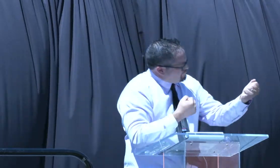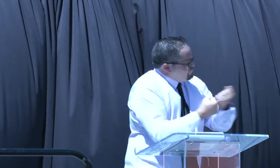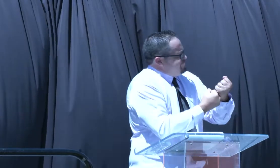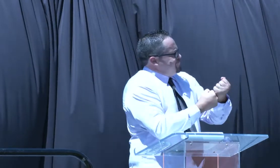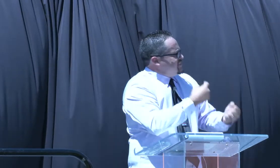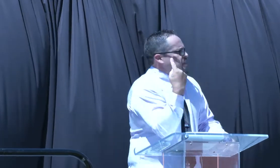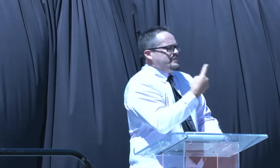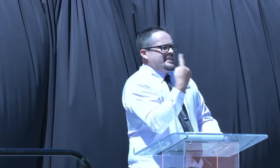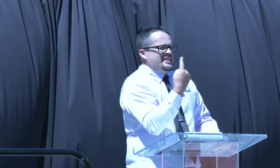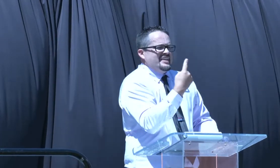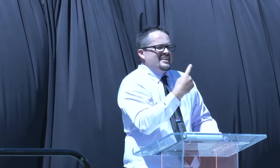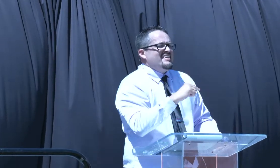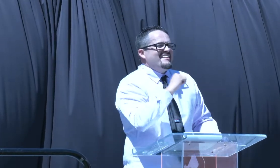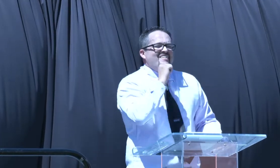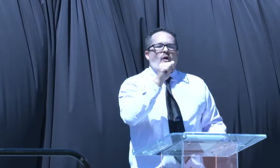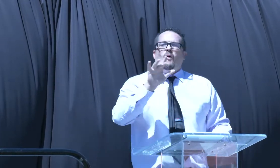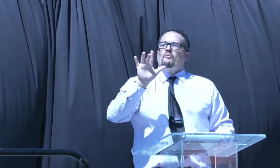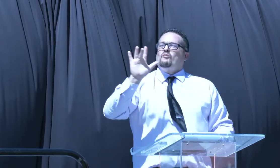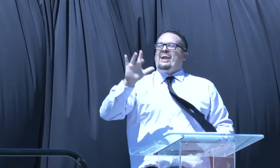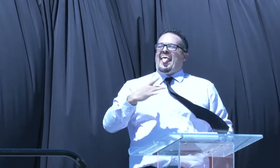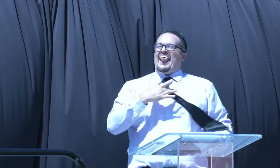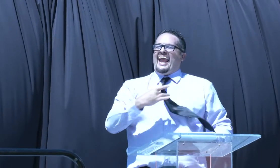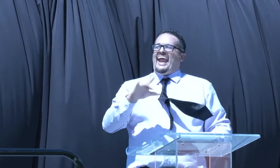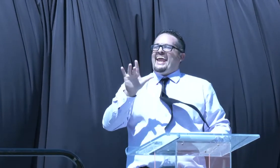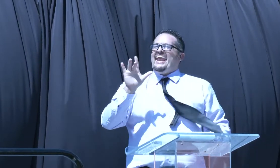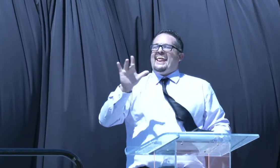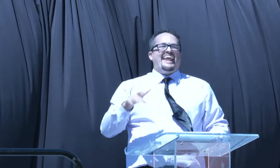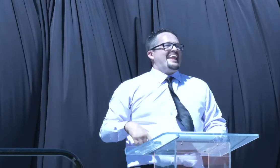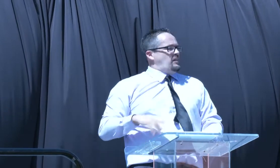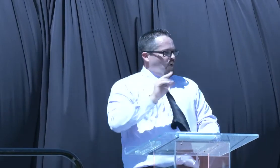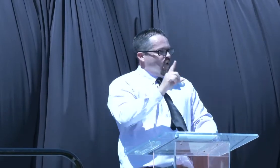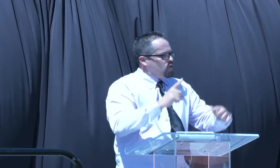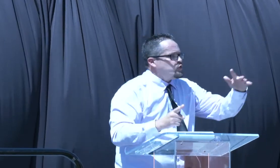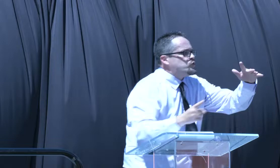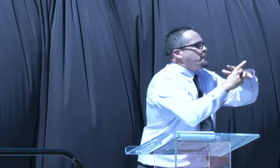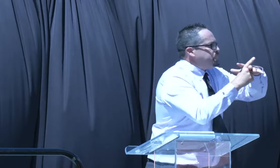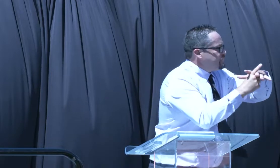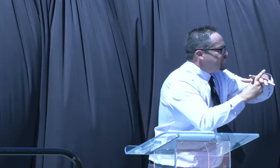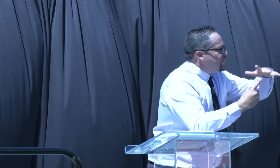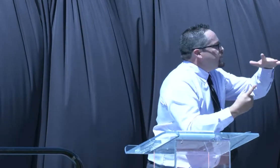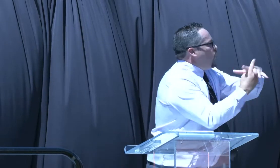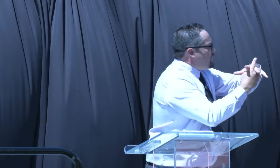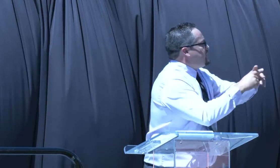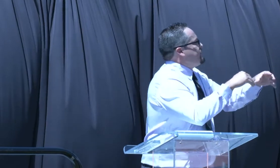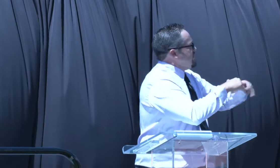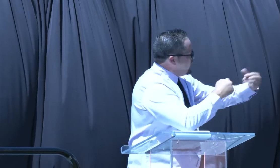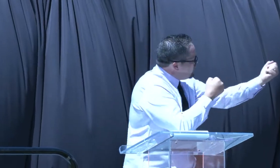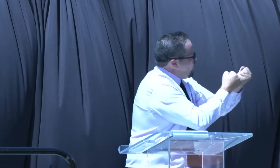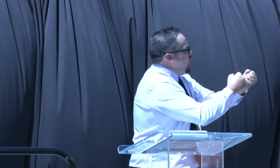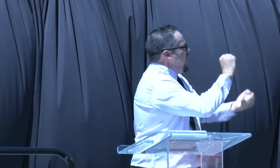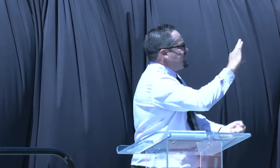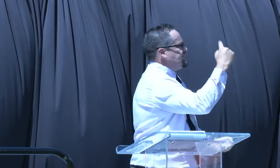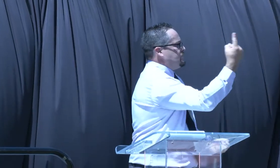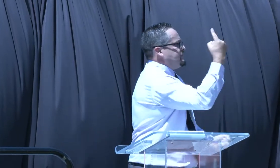Be something, be for something. Show up in support of your decision.